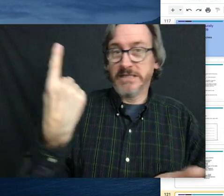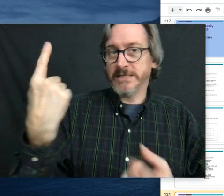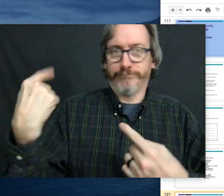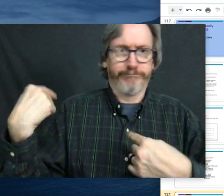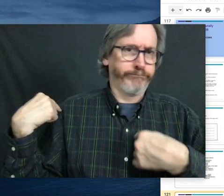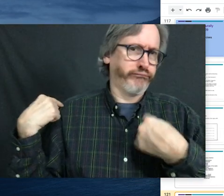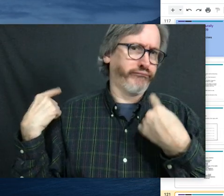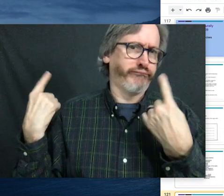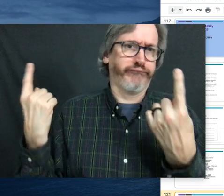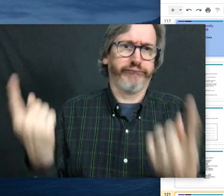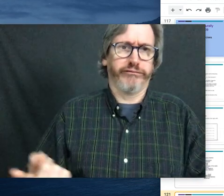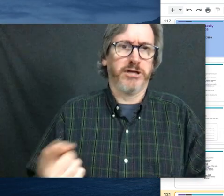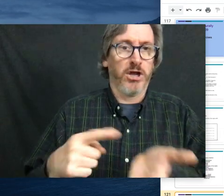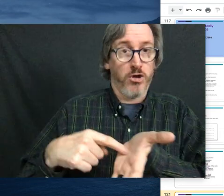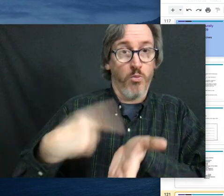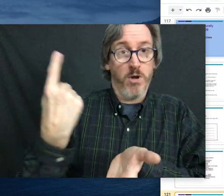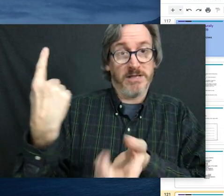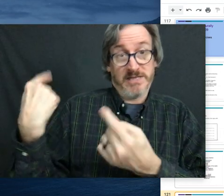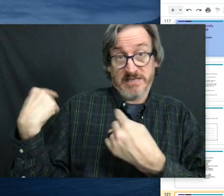Once